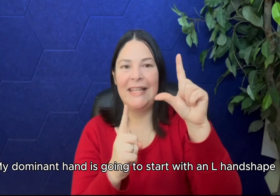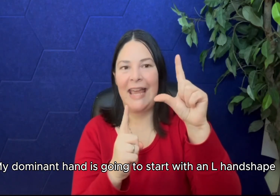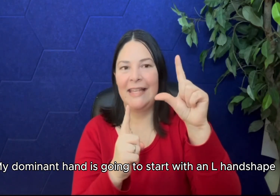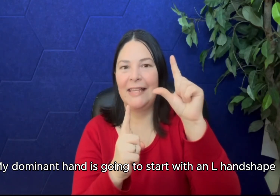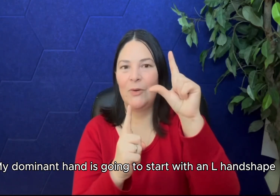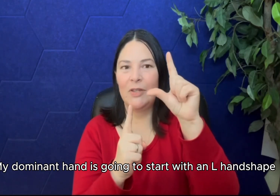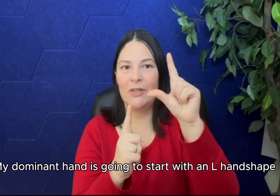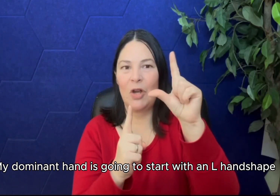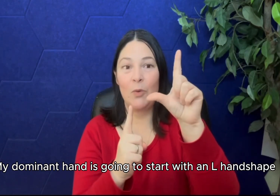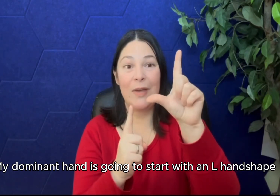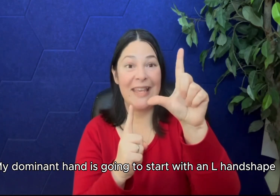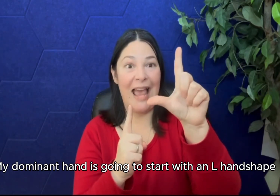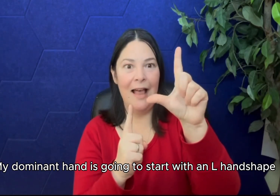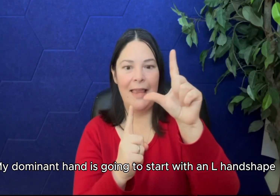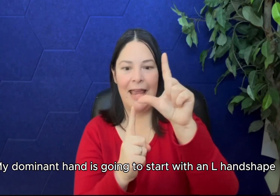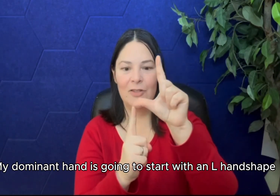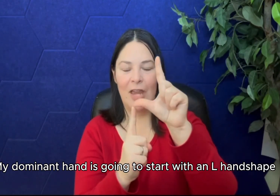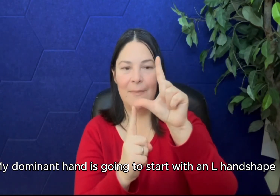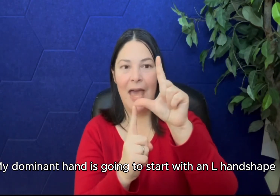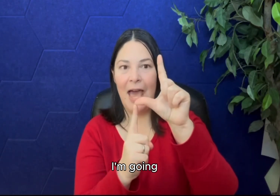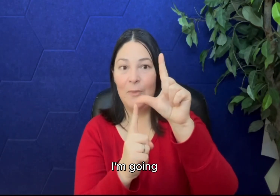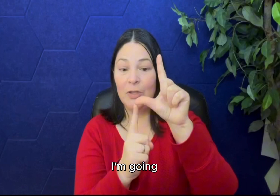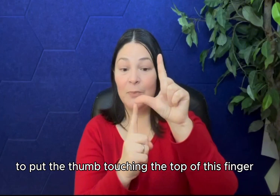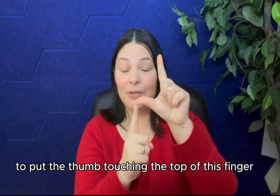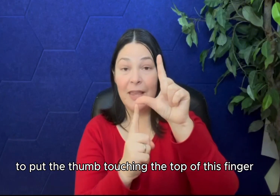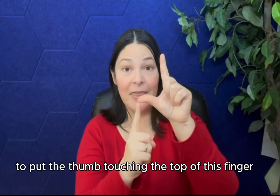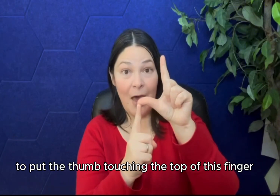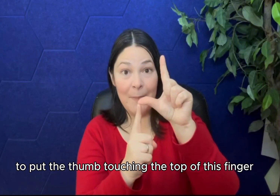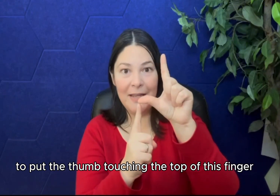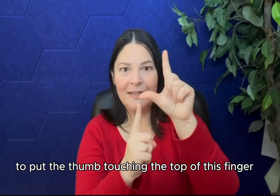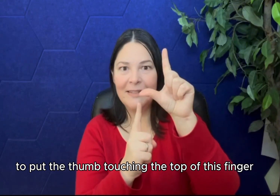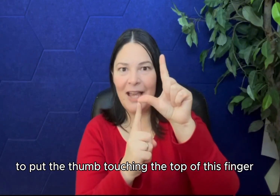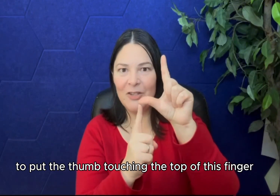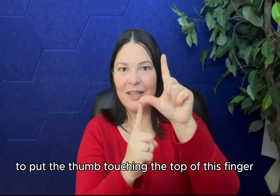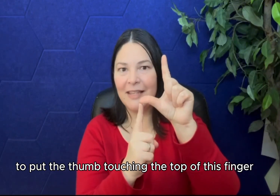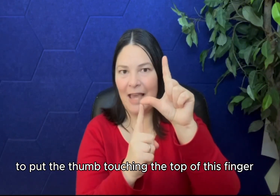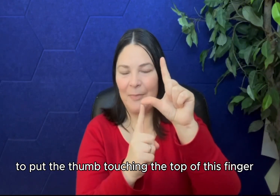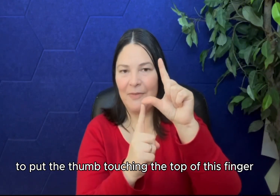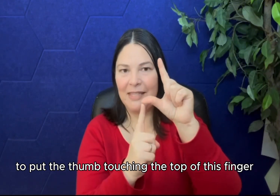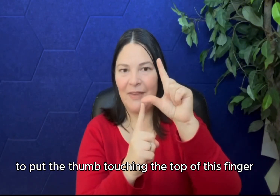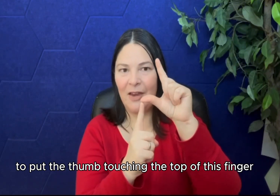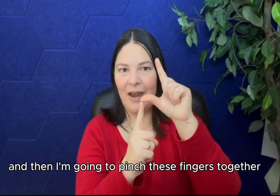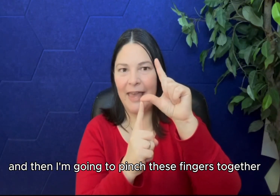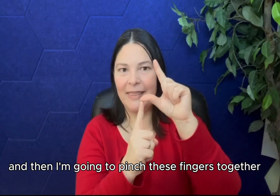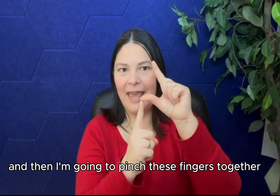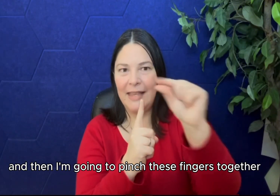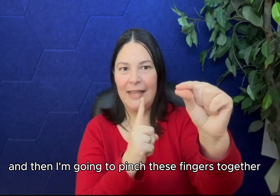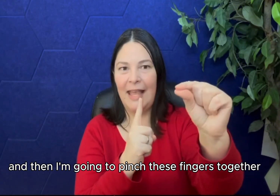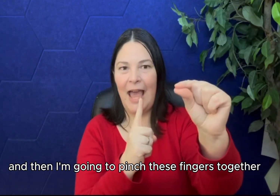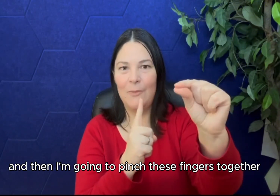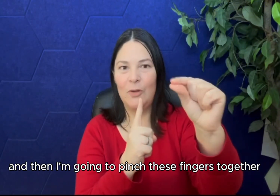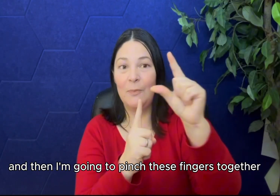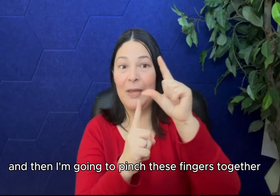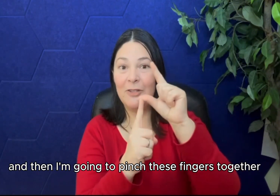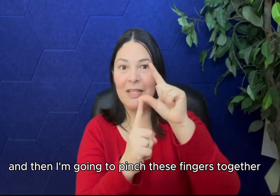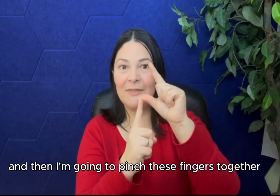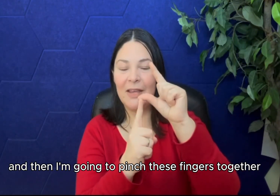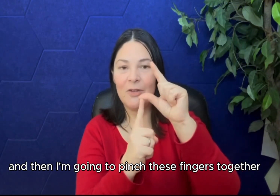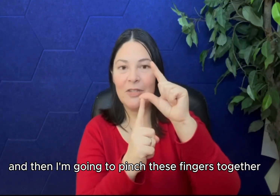hand is going to start with an L hand shape. I'm going to put the thumb touching the top of this finger, and then I'm going to pinch these fingers